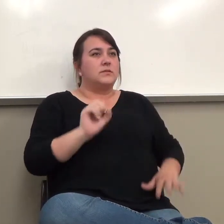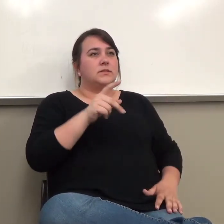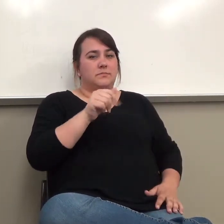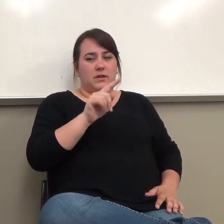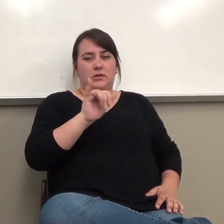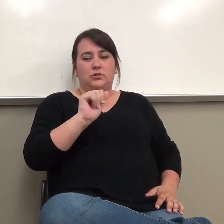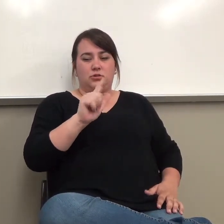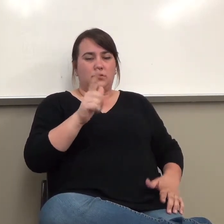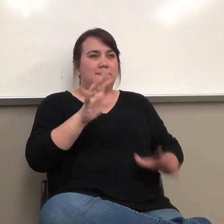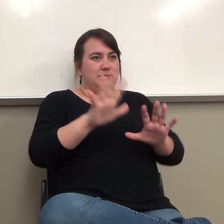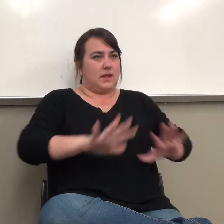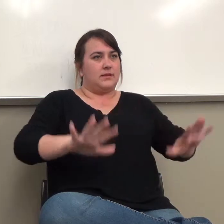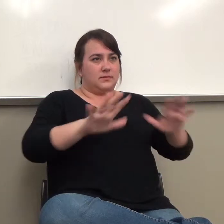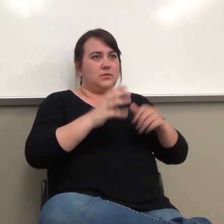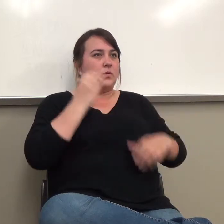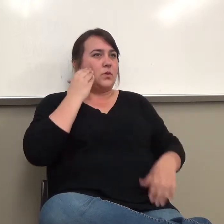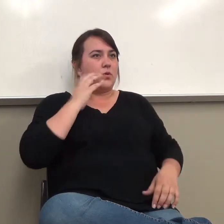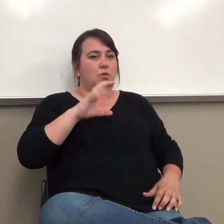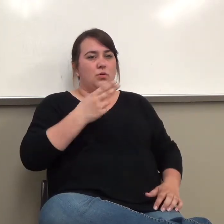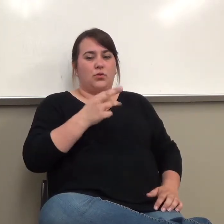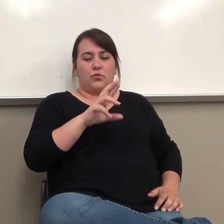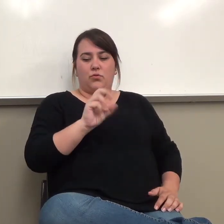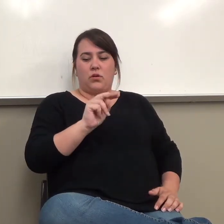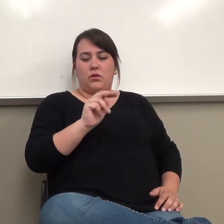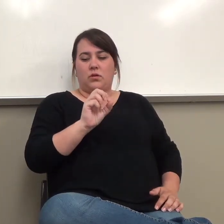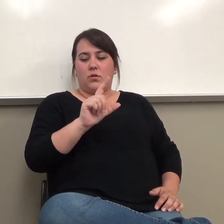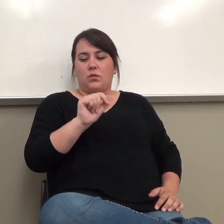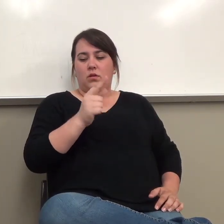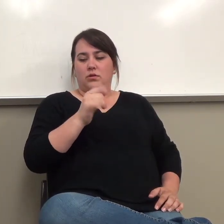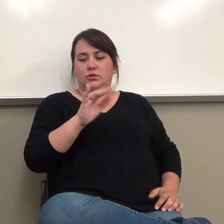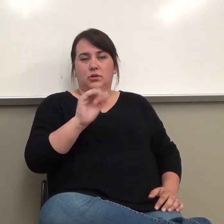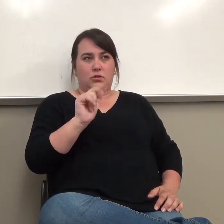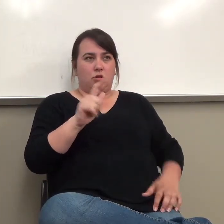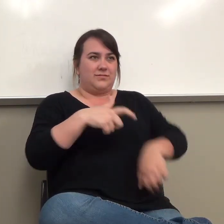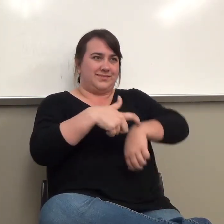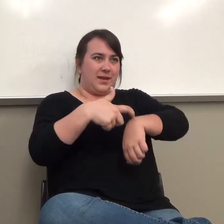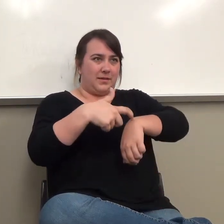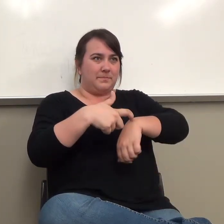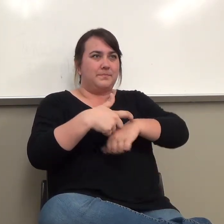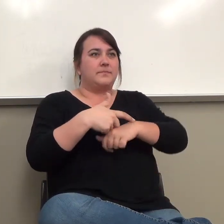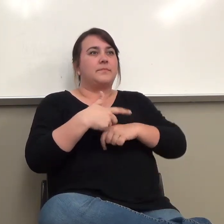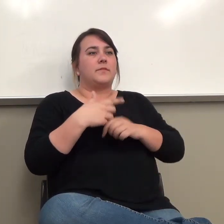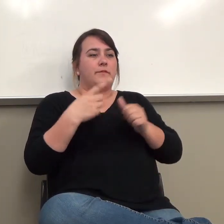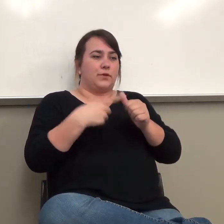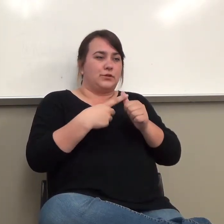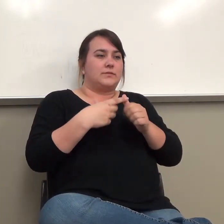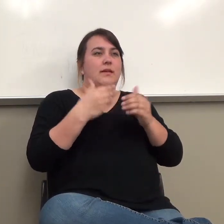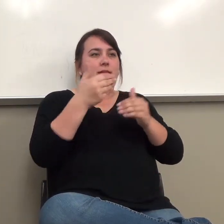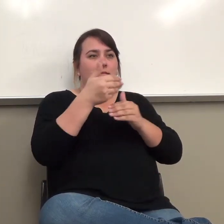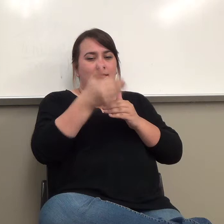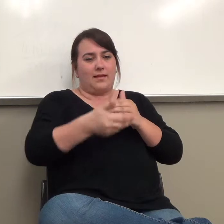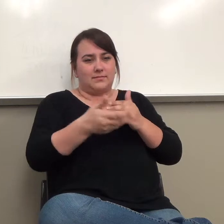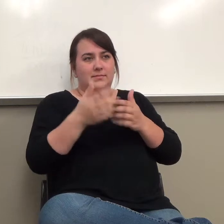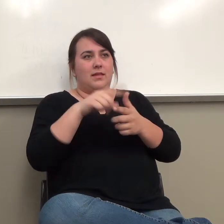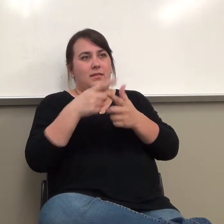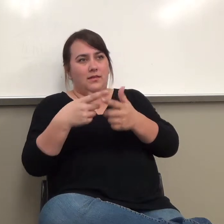We know what chronological order is, that's time, first, then next. Do you know a word root that you can guess what that